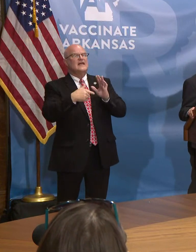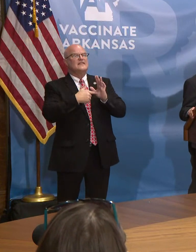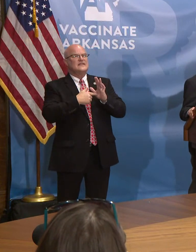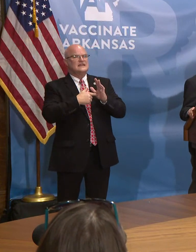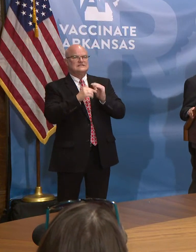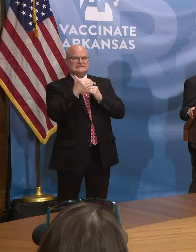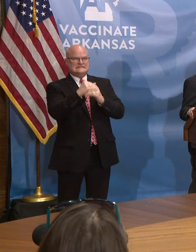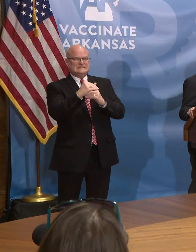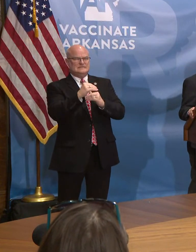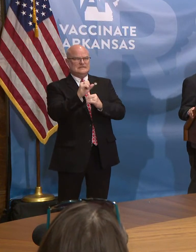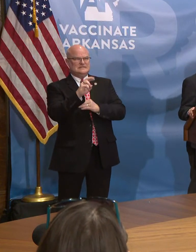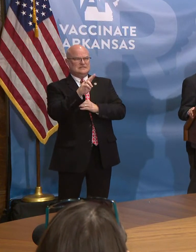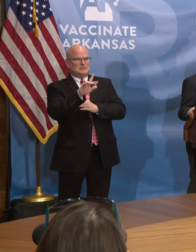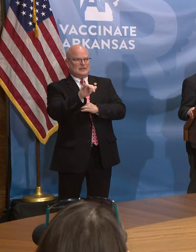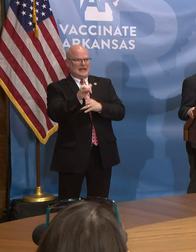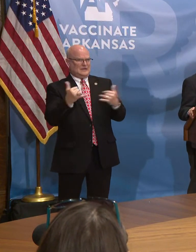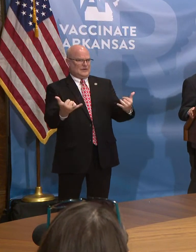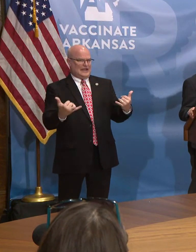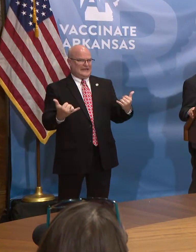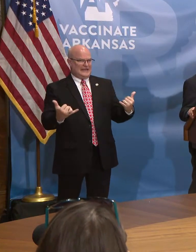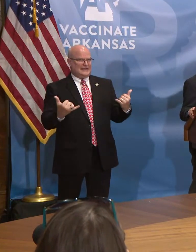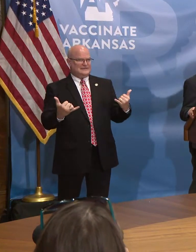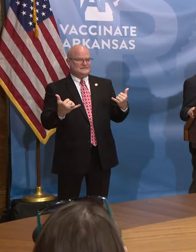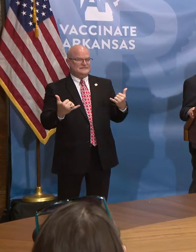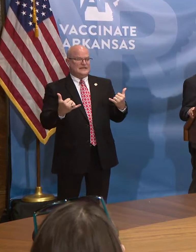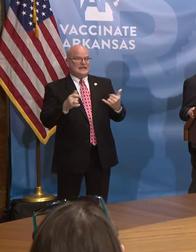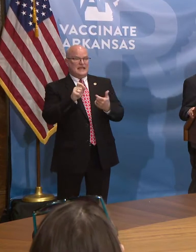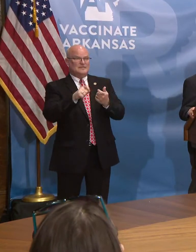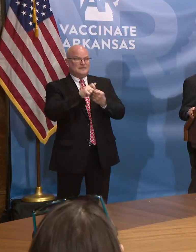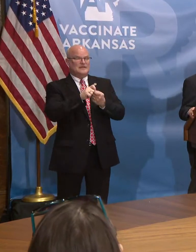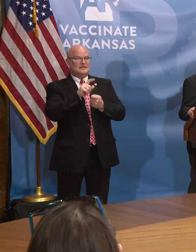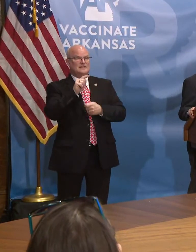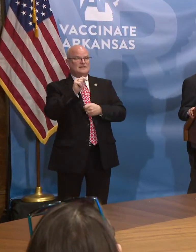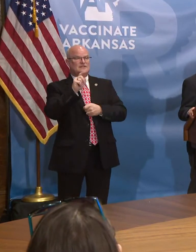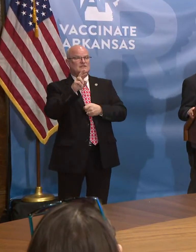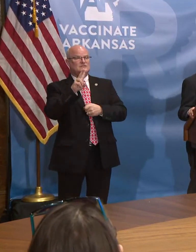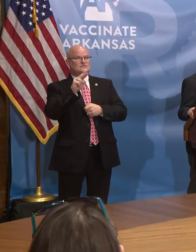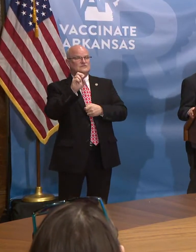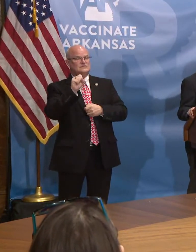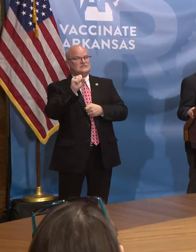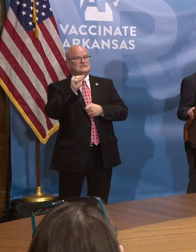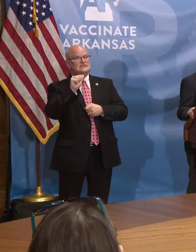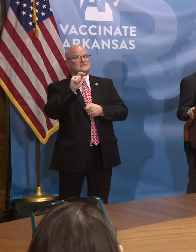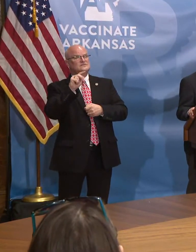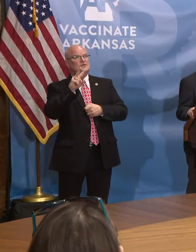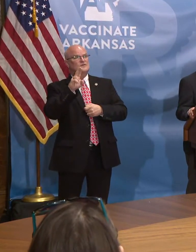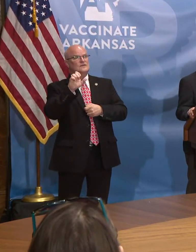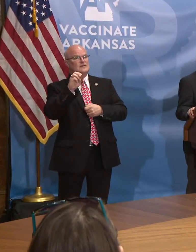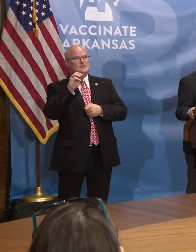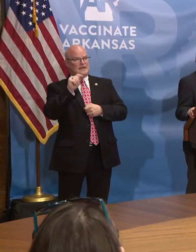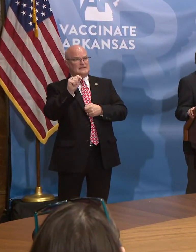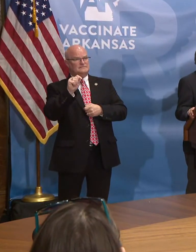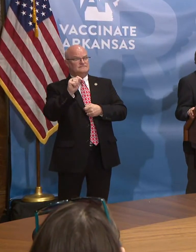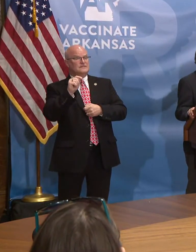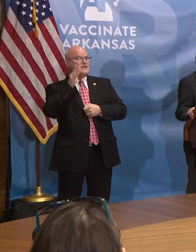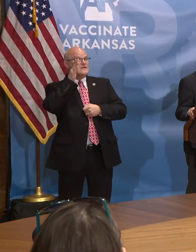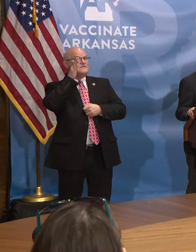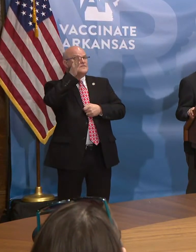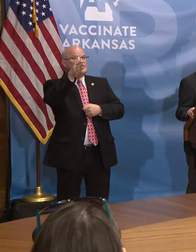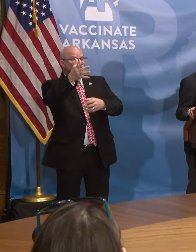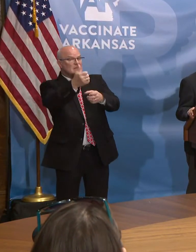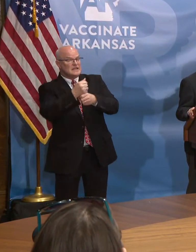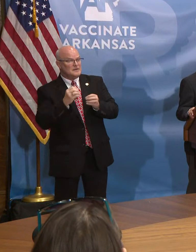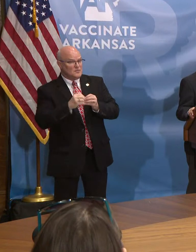in limited supply at this time, and in particular the sotrovimab. We will be getting more of these in the future. So